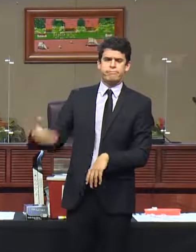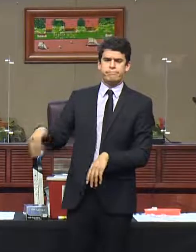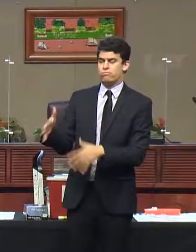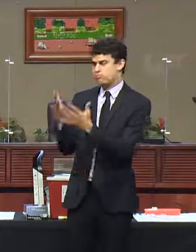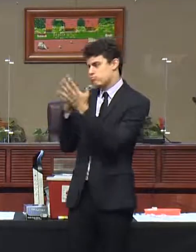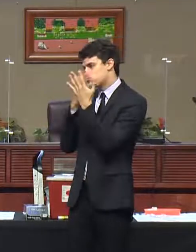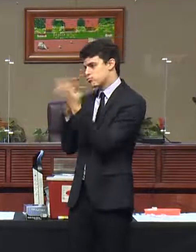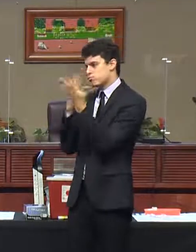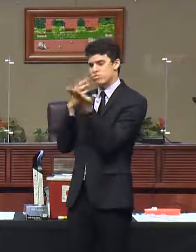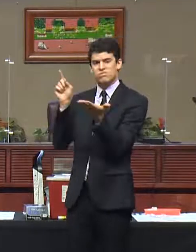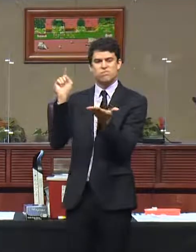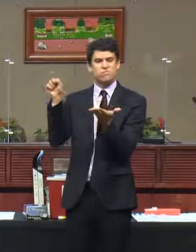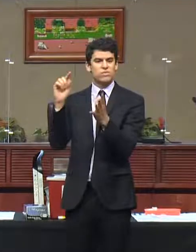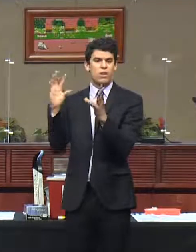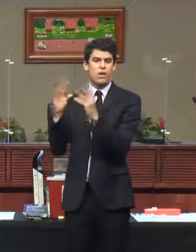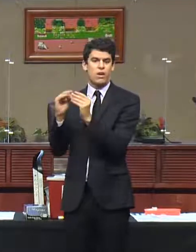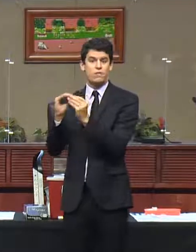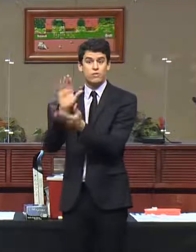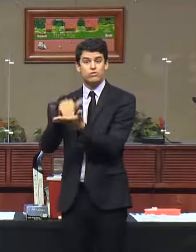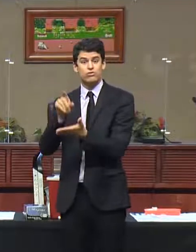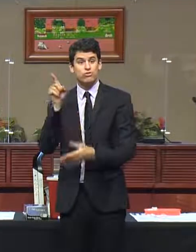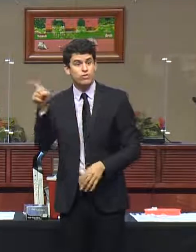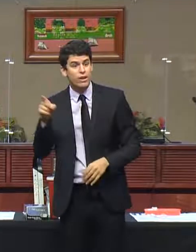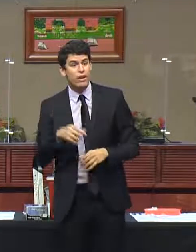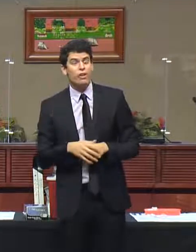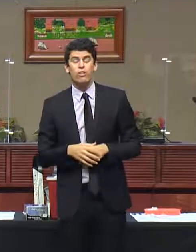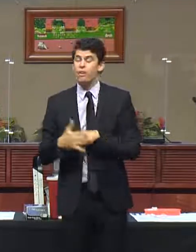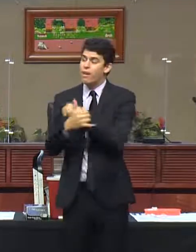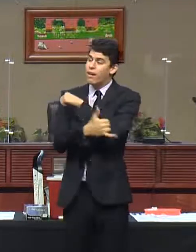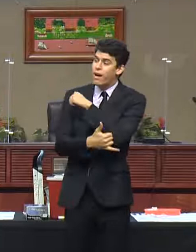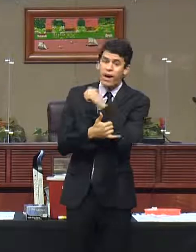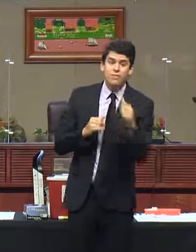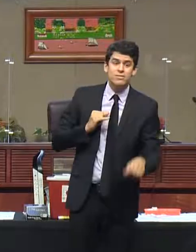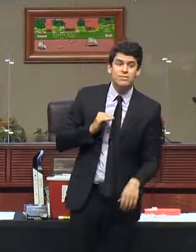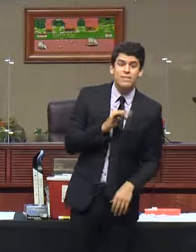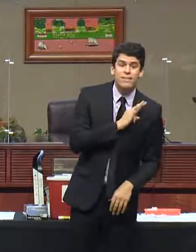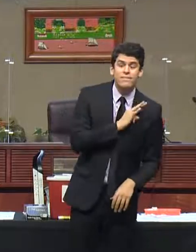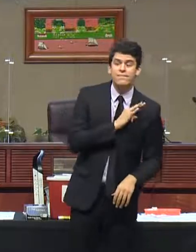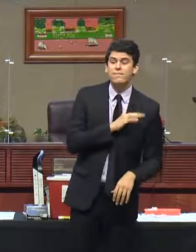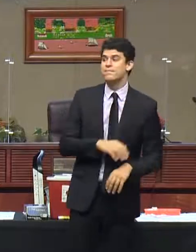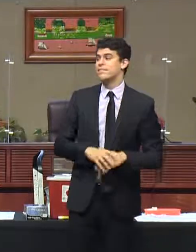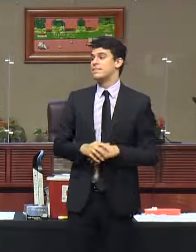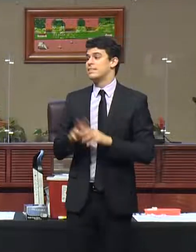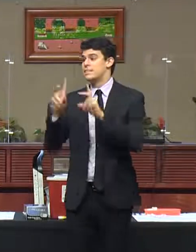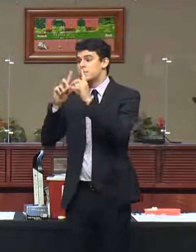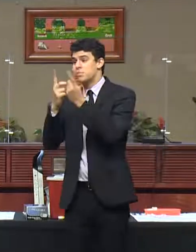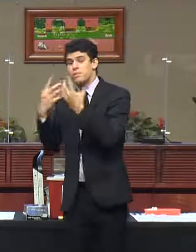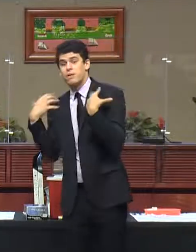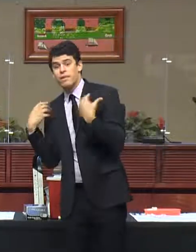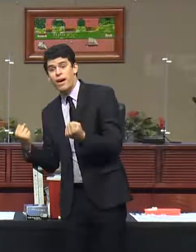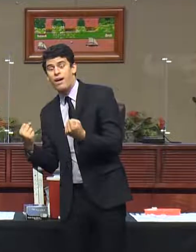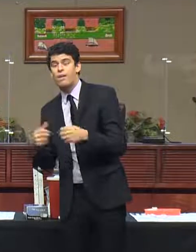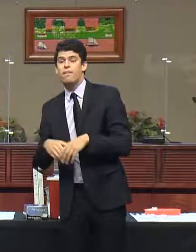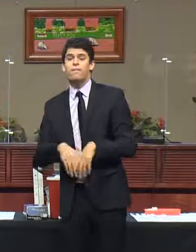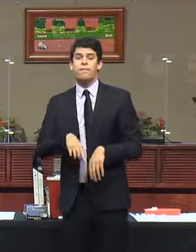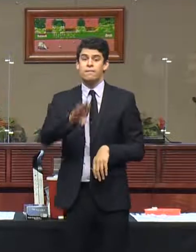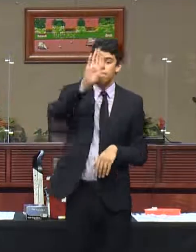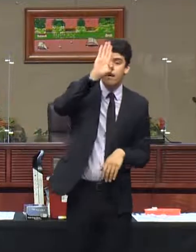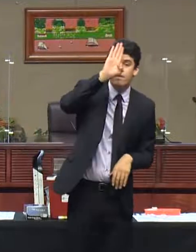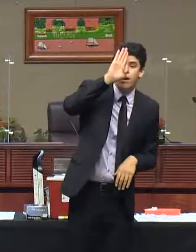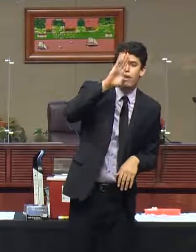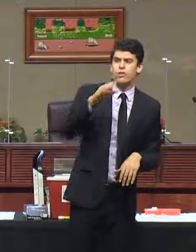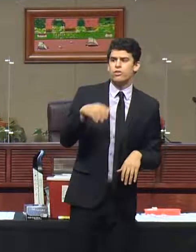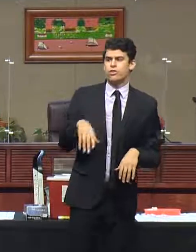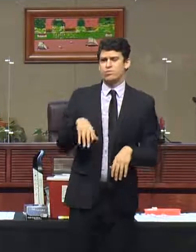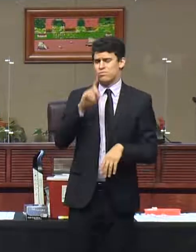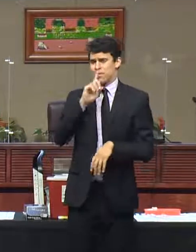thanks to the convention center and the county staff and the Department of Health and the firefighters, of course, and everybody